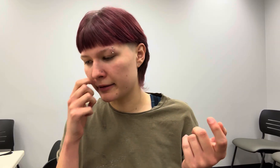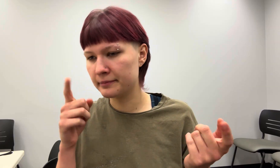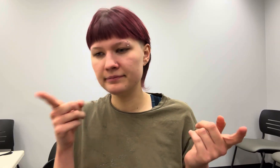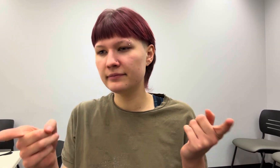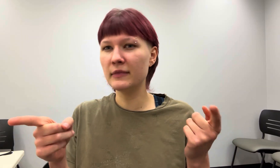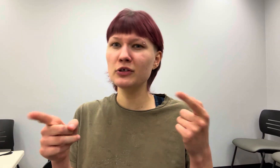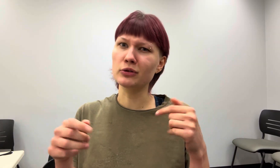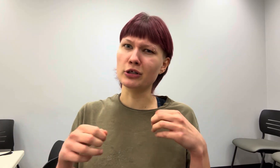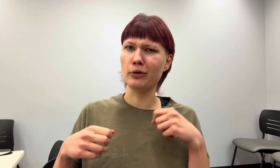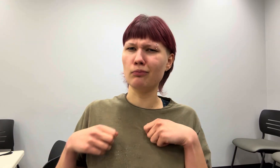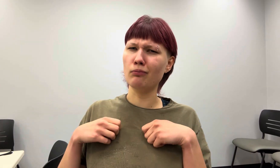this one's like,